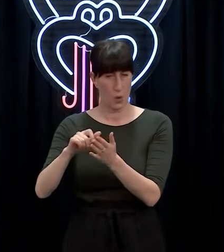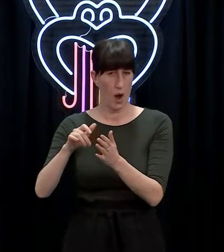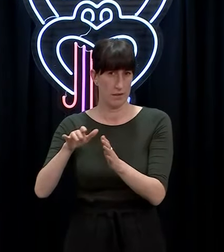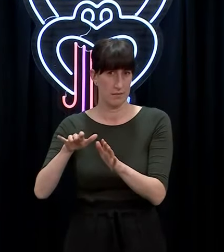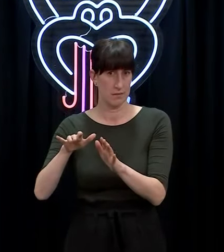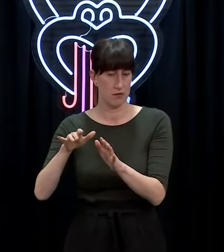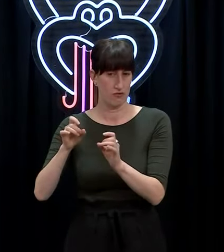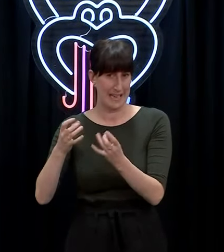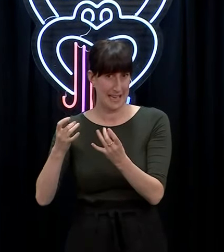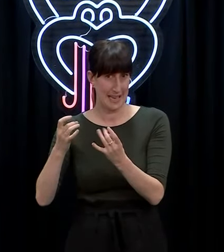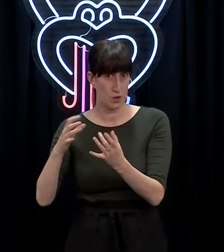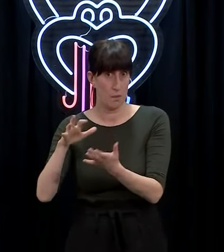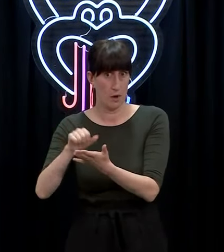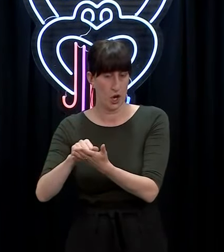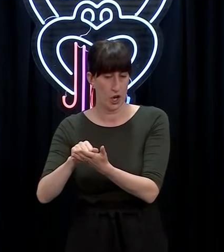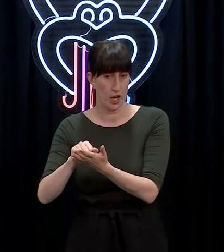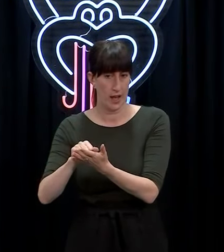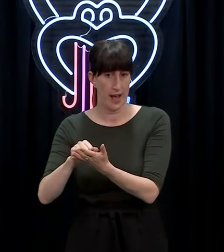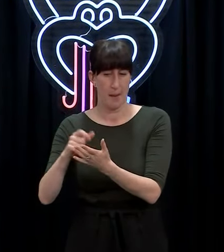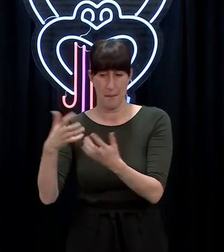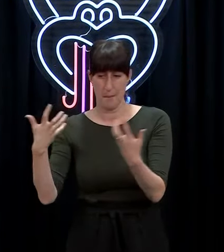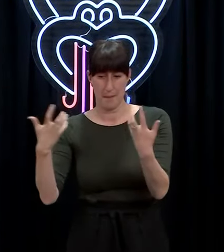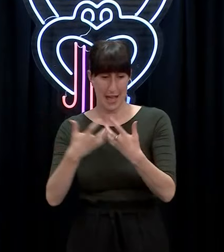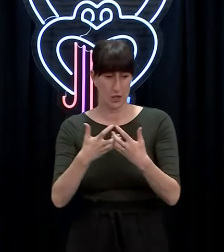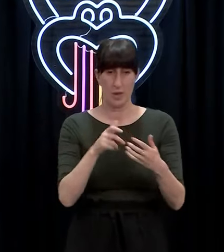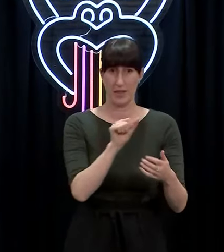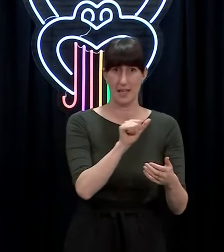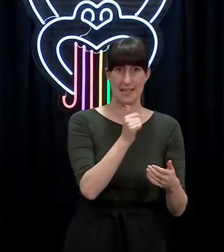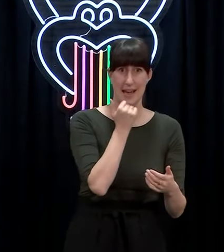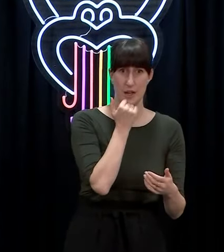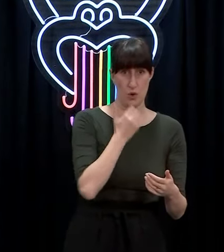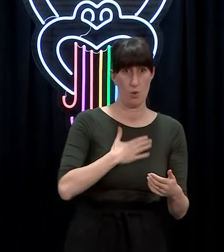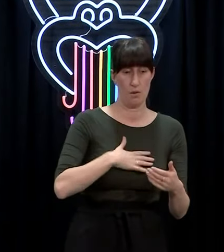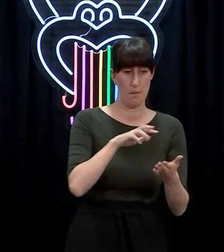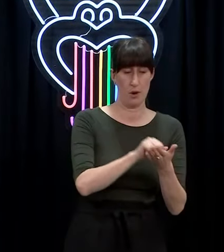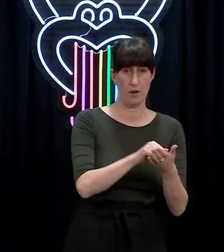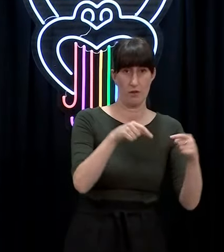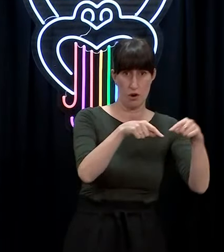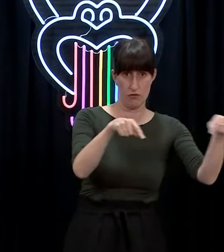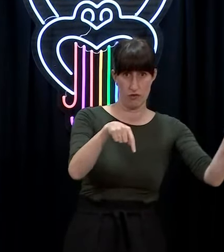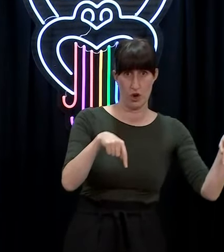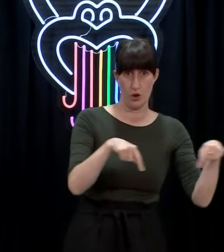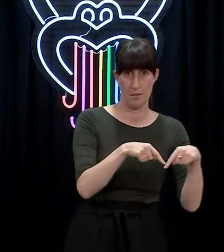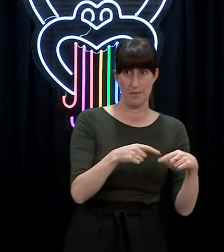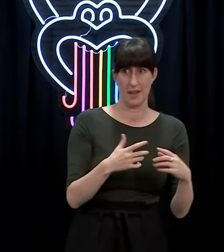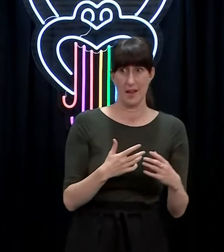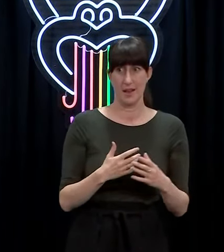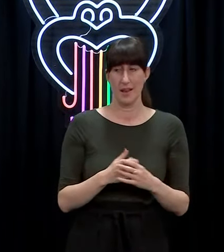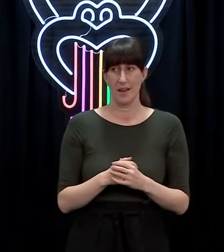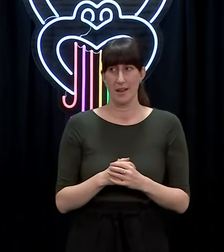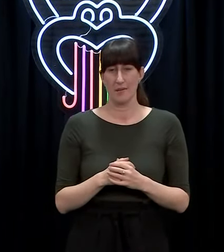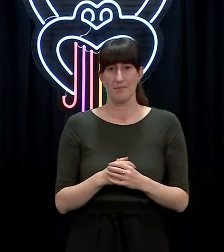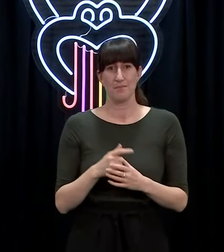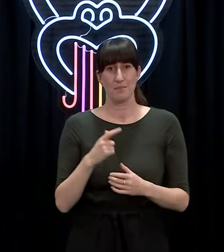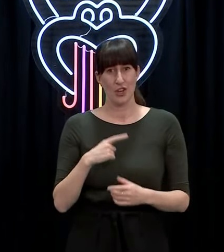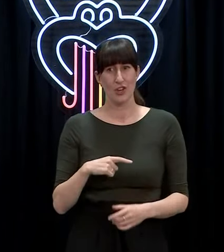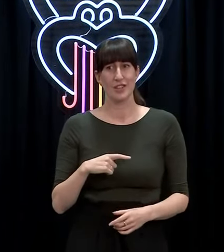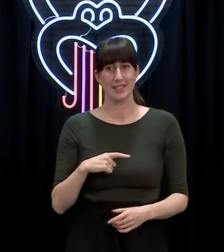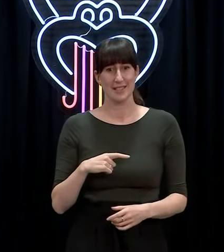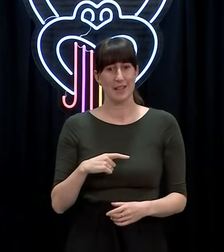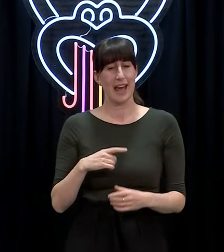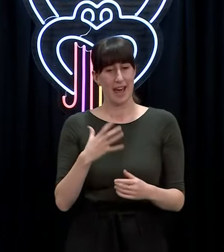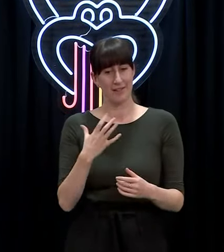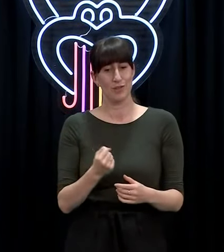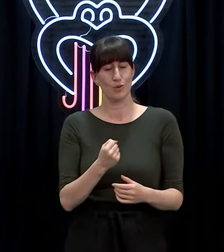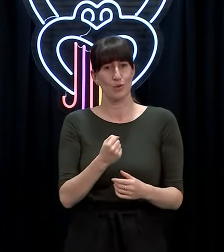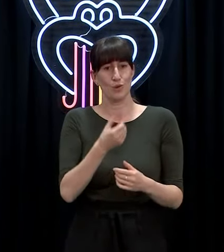just jumping online and booking anything that's available, because that would potentially mean that it's not going to be, we wouldn't get the most use out of